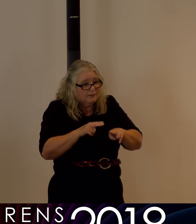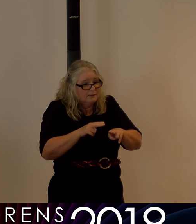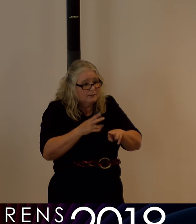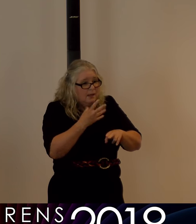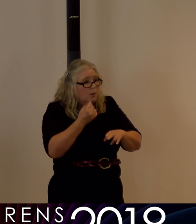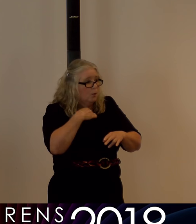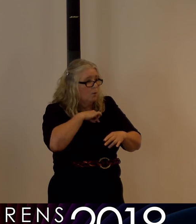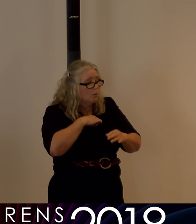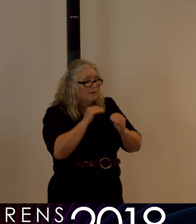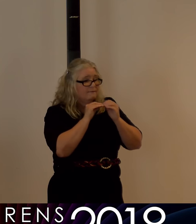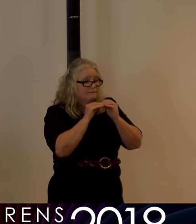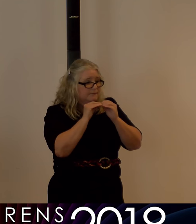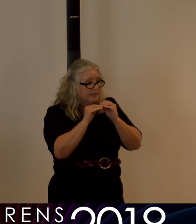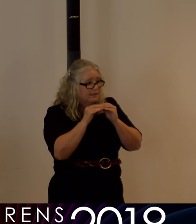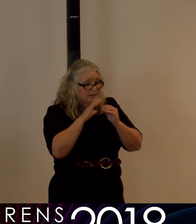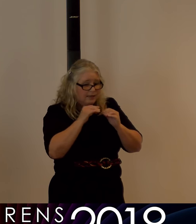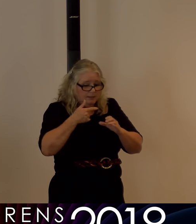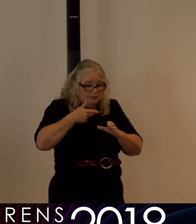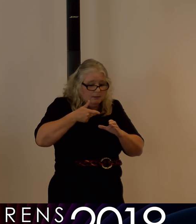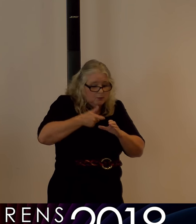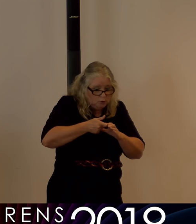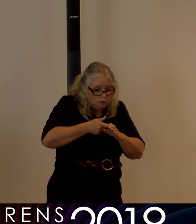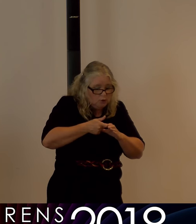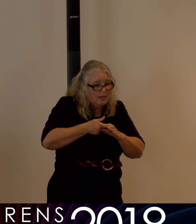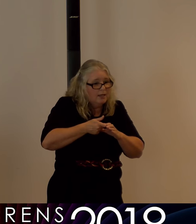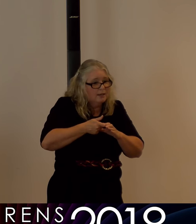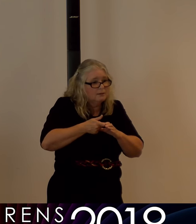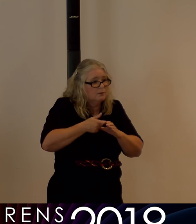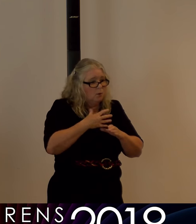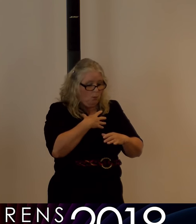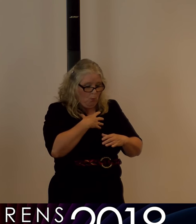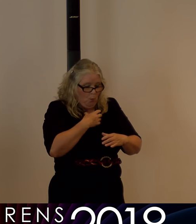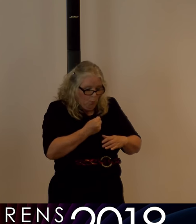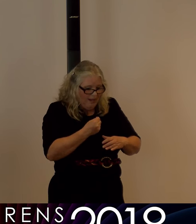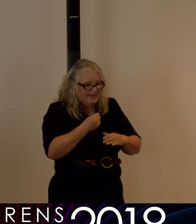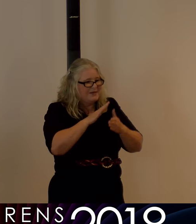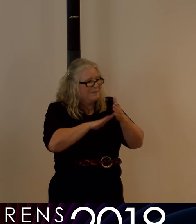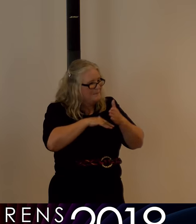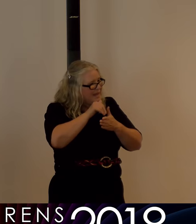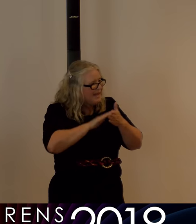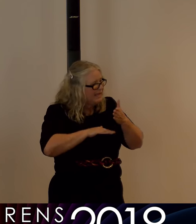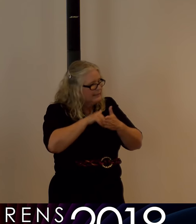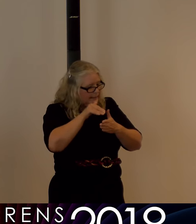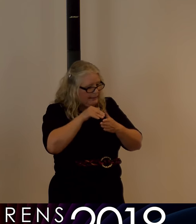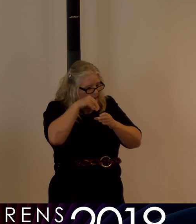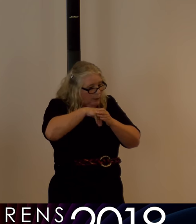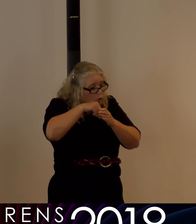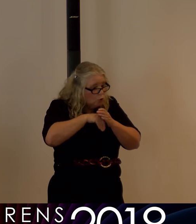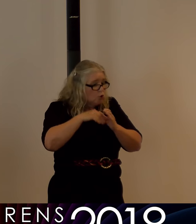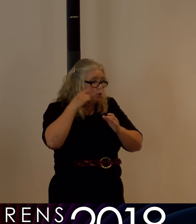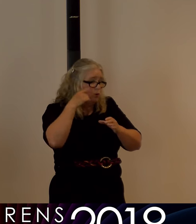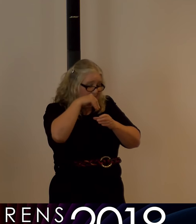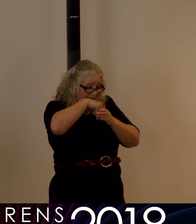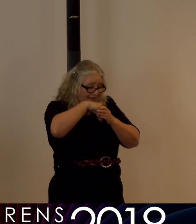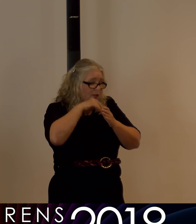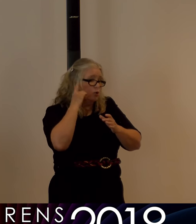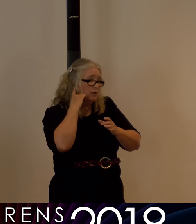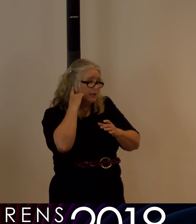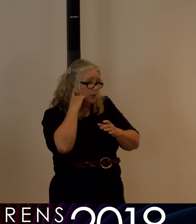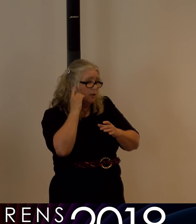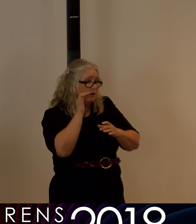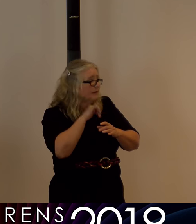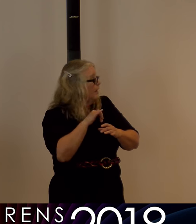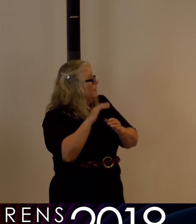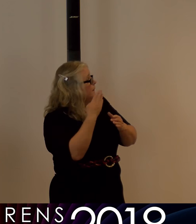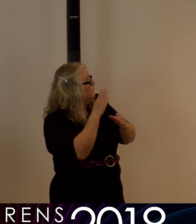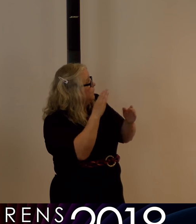inject Benjamin Moore semi-gloss white paint into the inner ear, which is a fluid-filled space. It's that